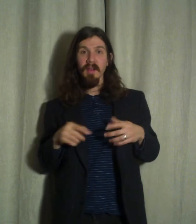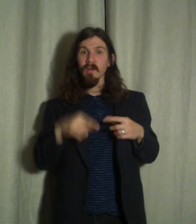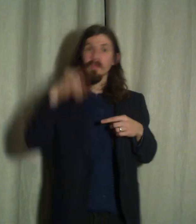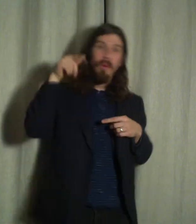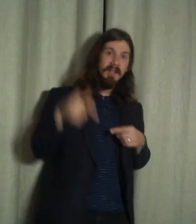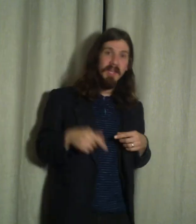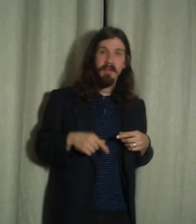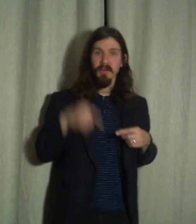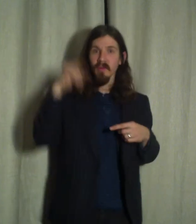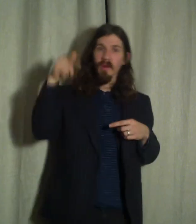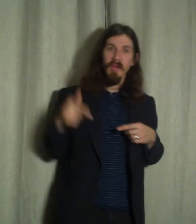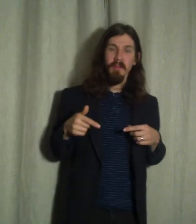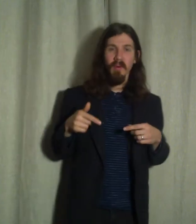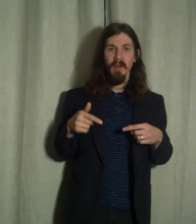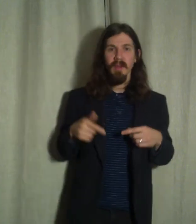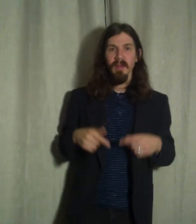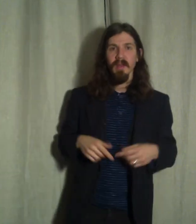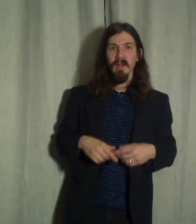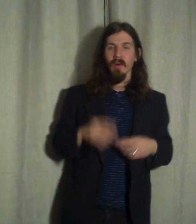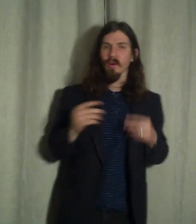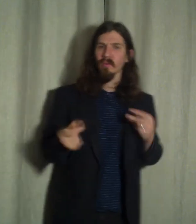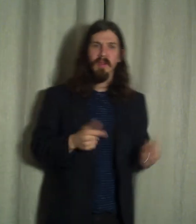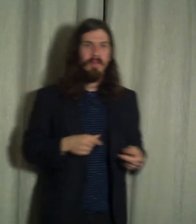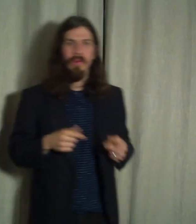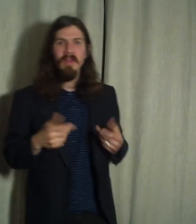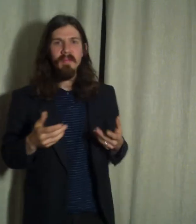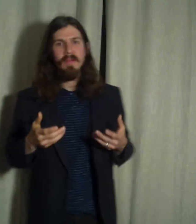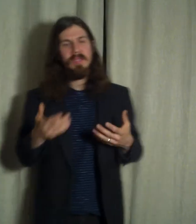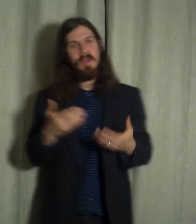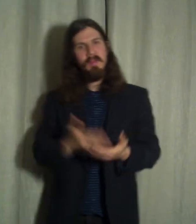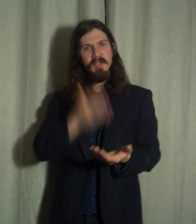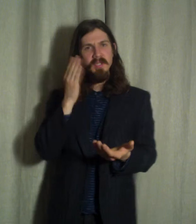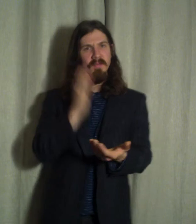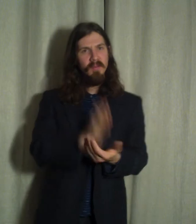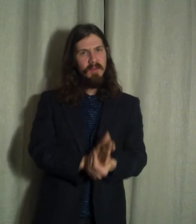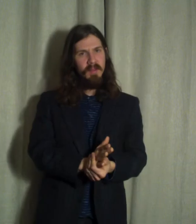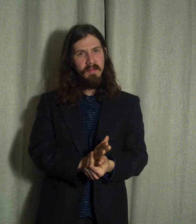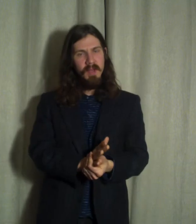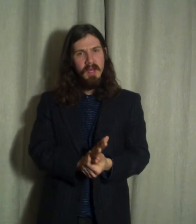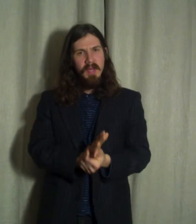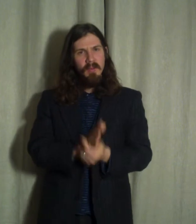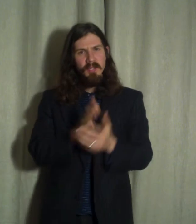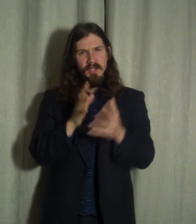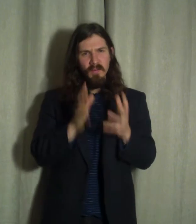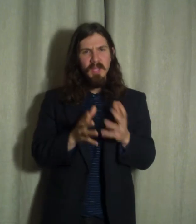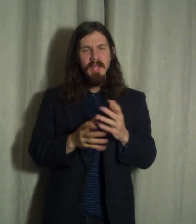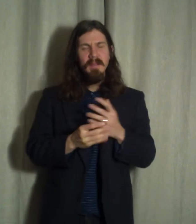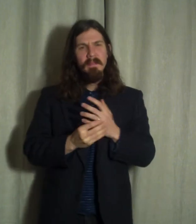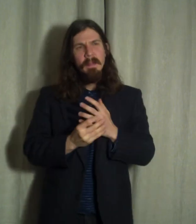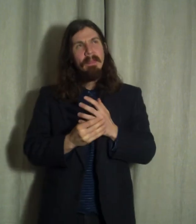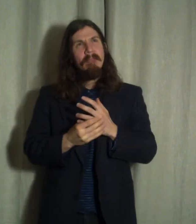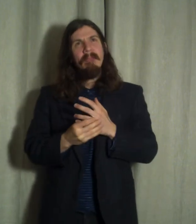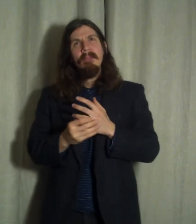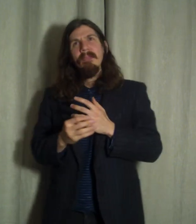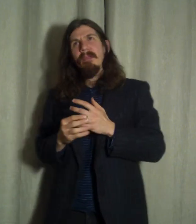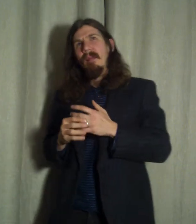with pointed leaps when you want to make a point. Or rhythm, the subdivision of the rhythm, which is really